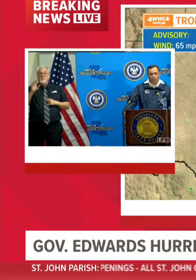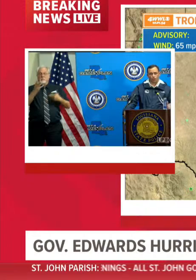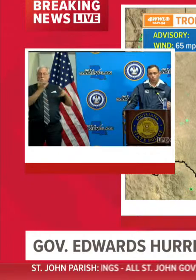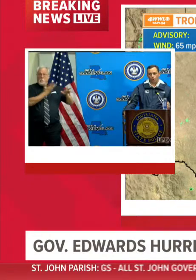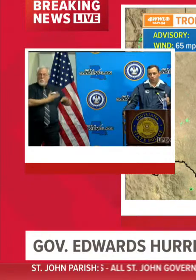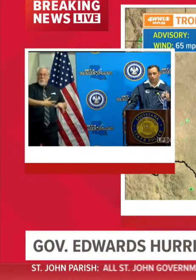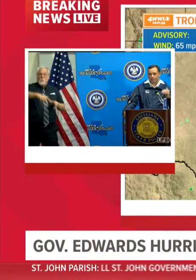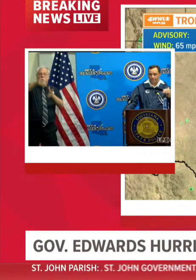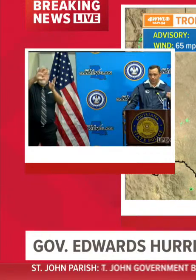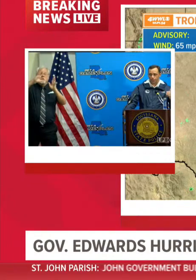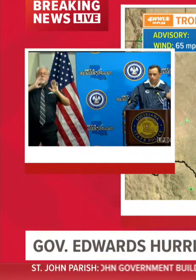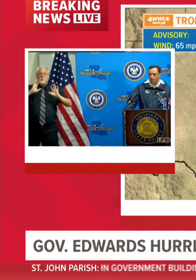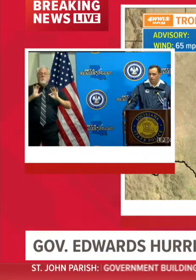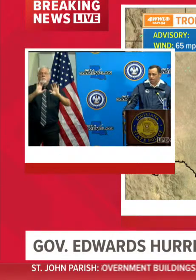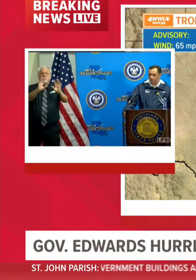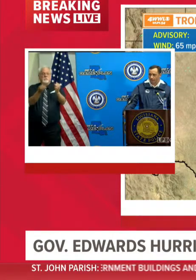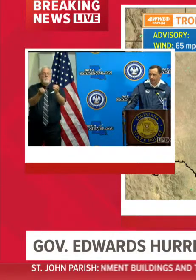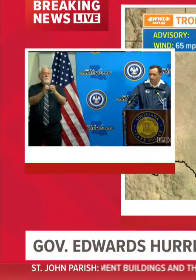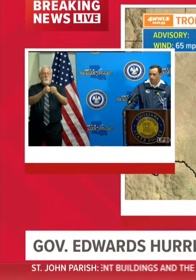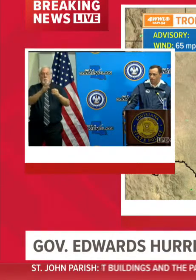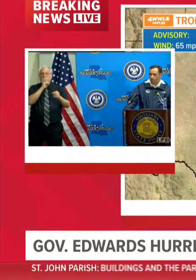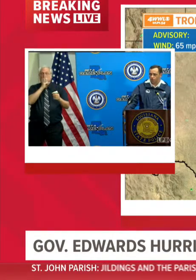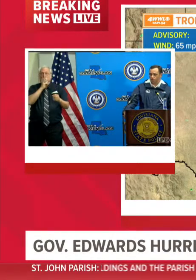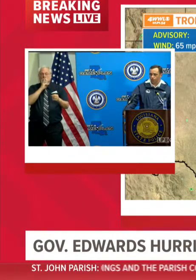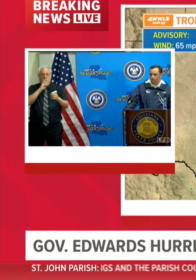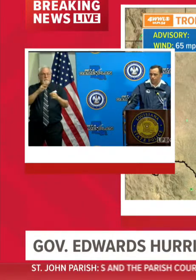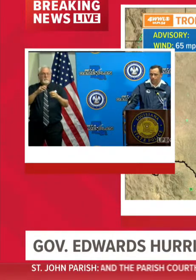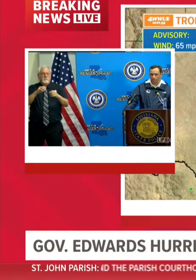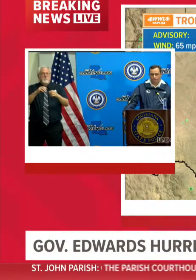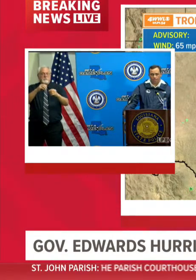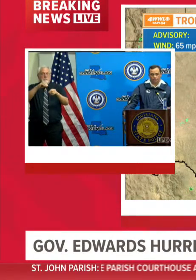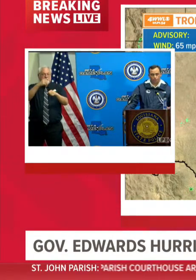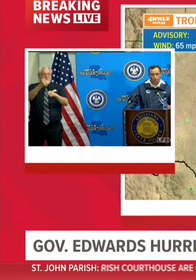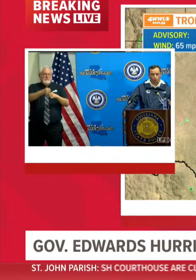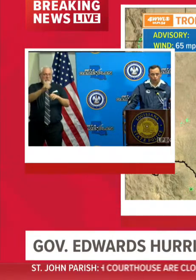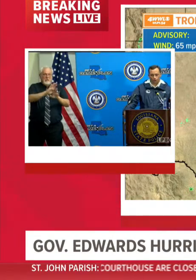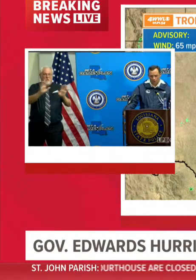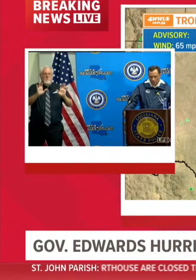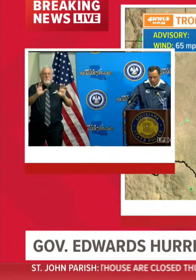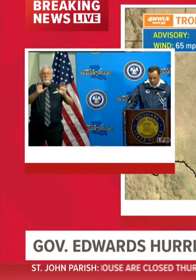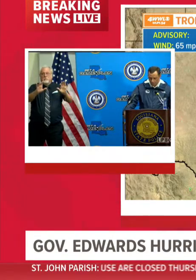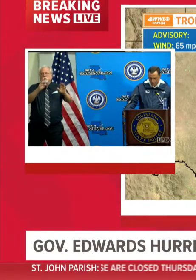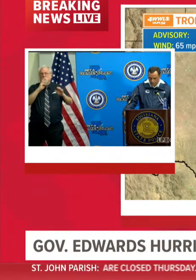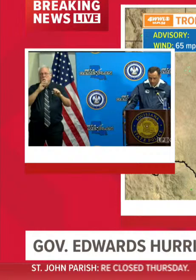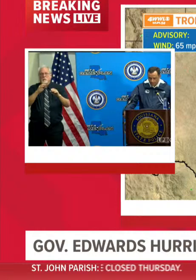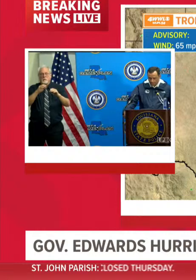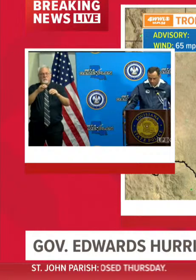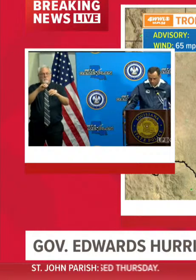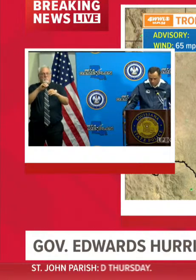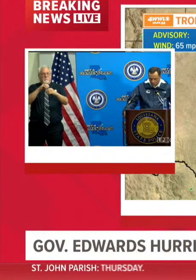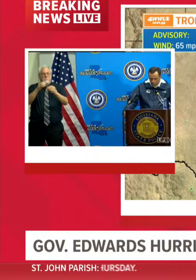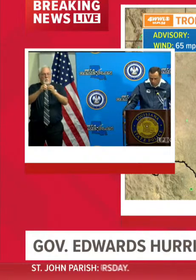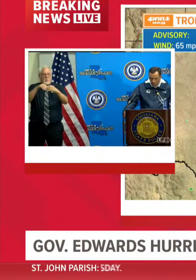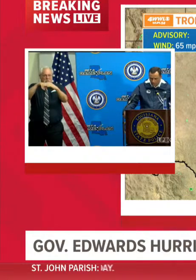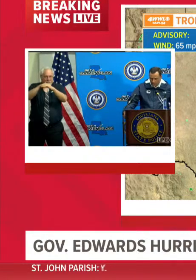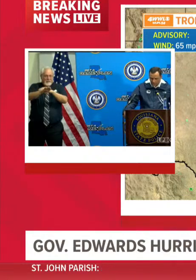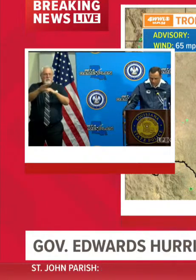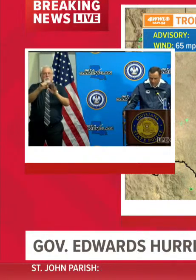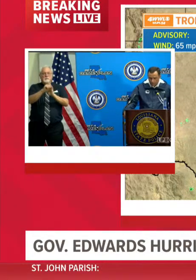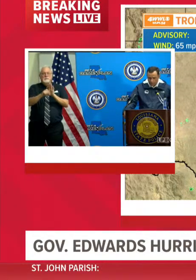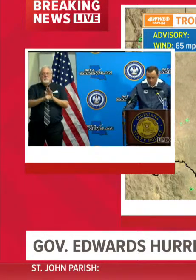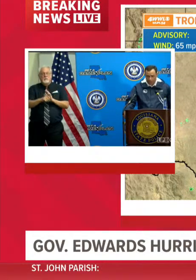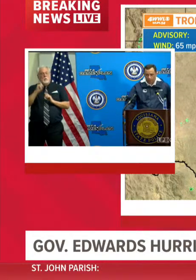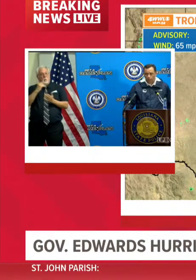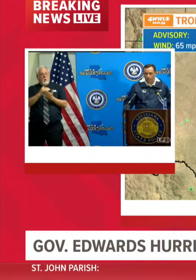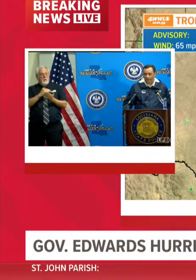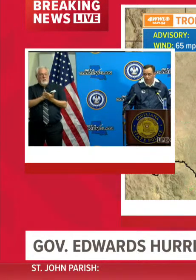for additional water to continue to stack up across coastal regions of our state, pushing water further inland. One of the lessons